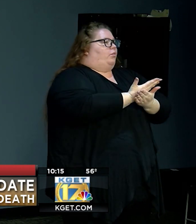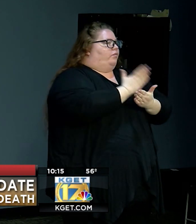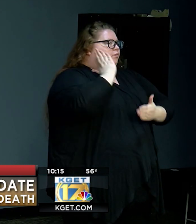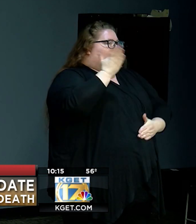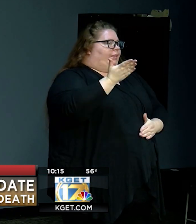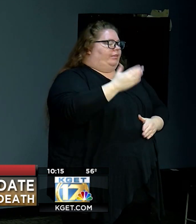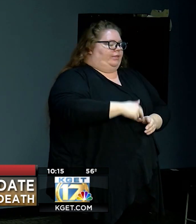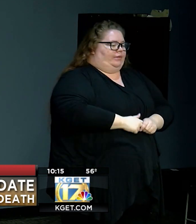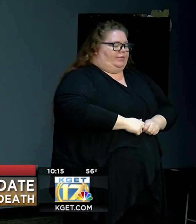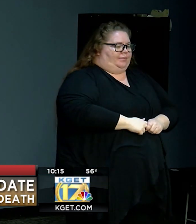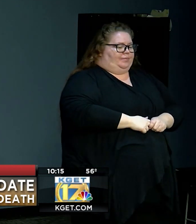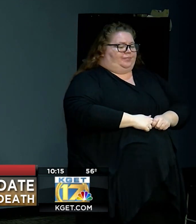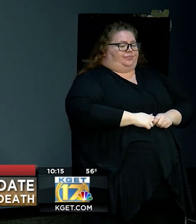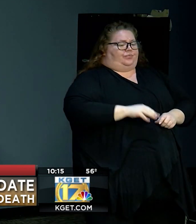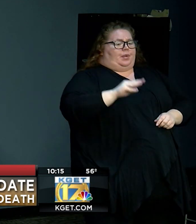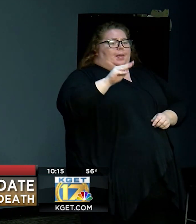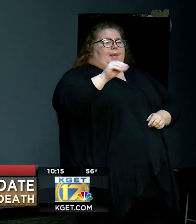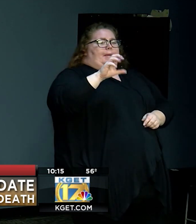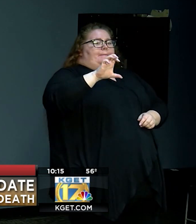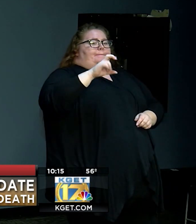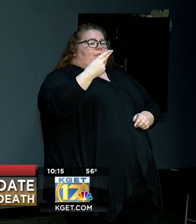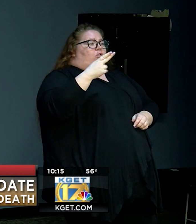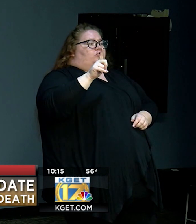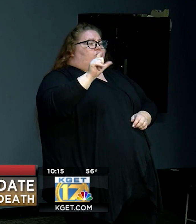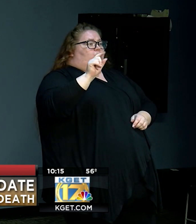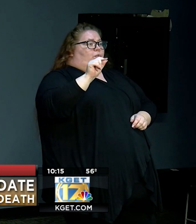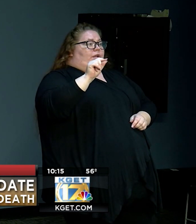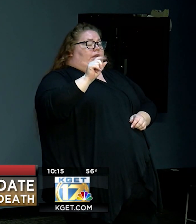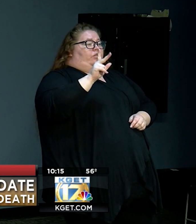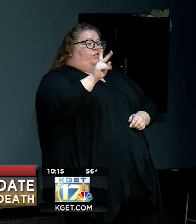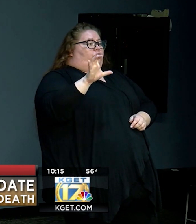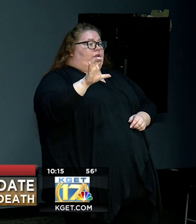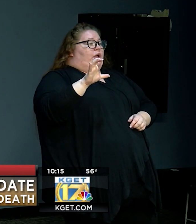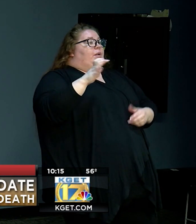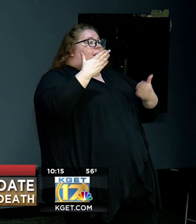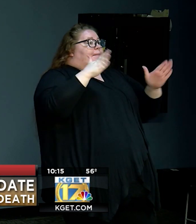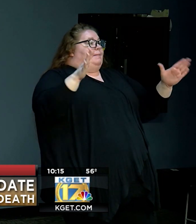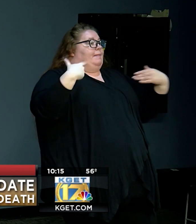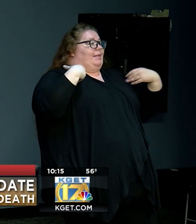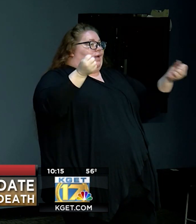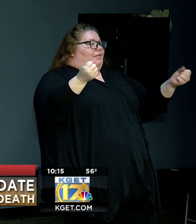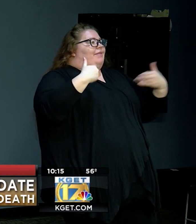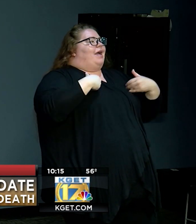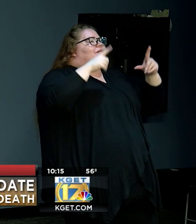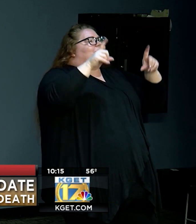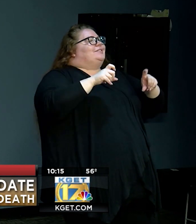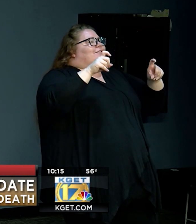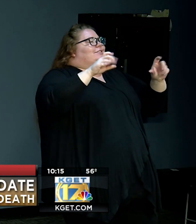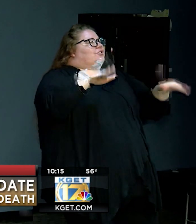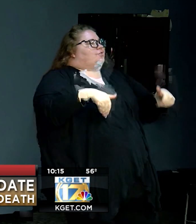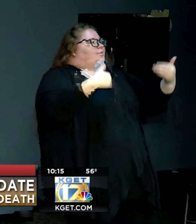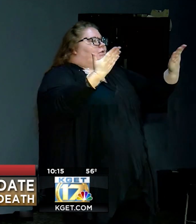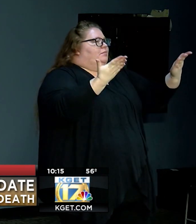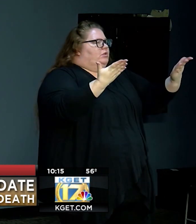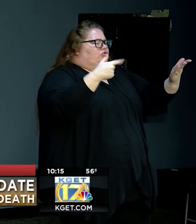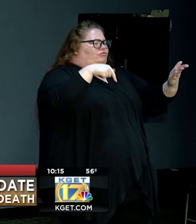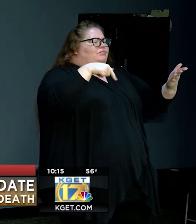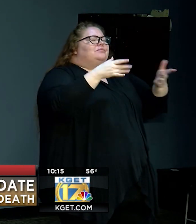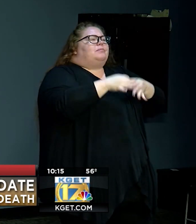March 20th, the California Department of Public Health released testing recommendations, and this is important for our